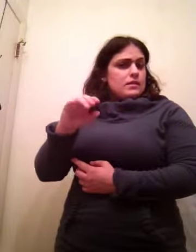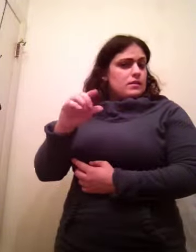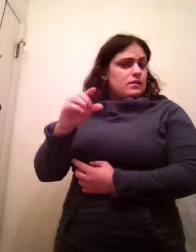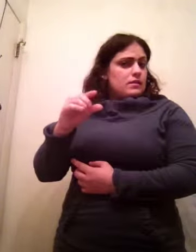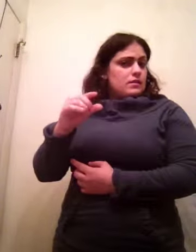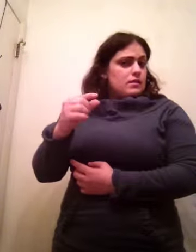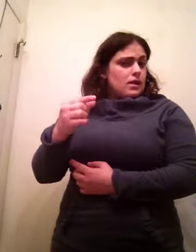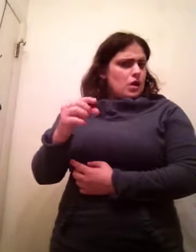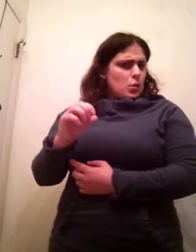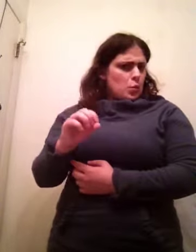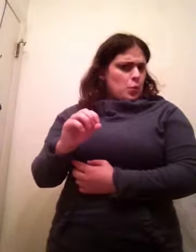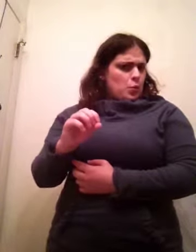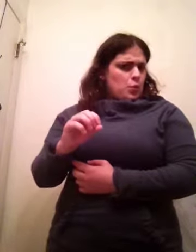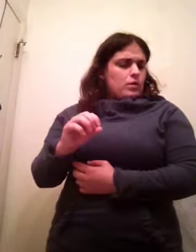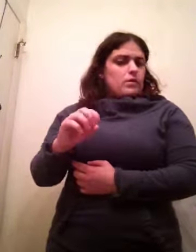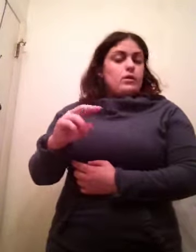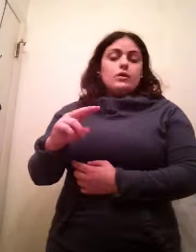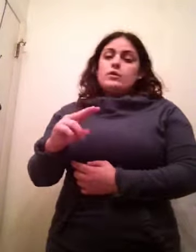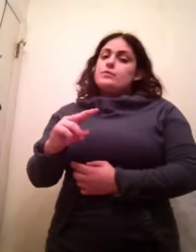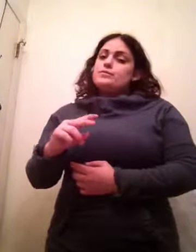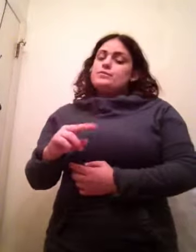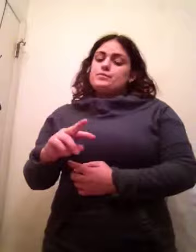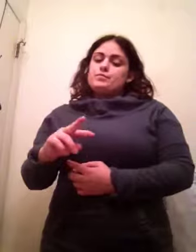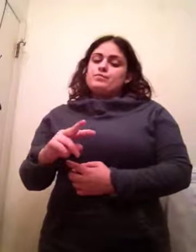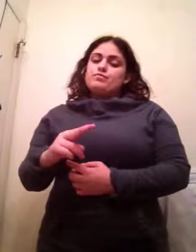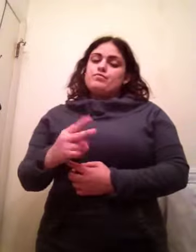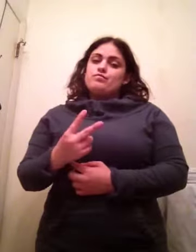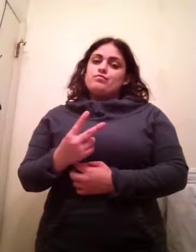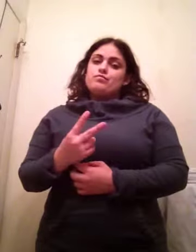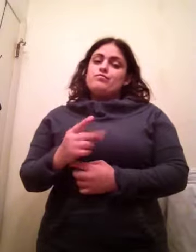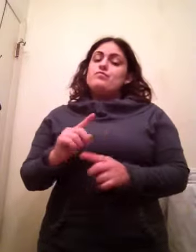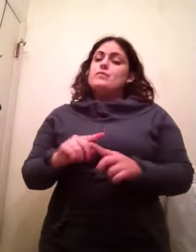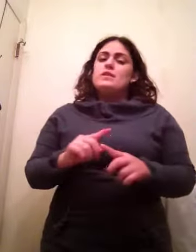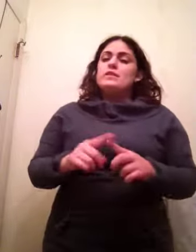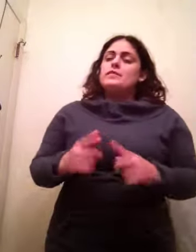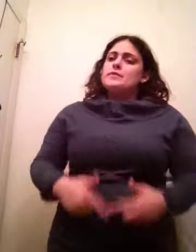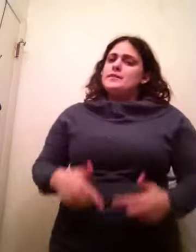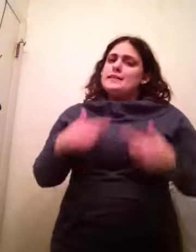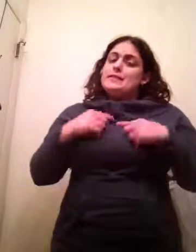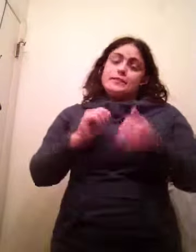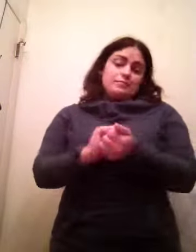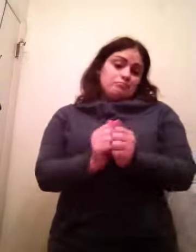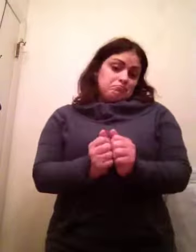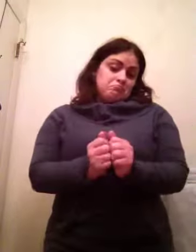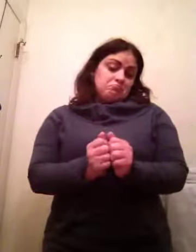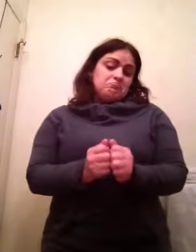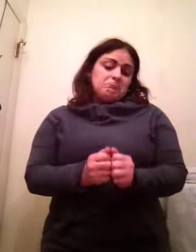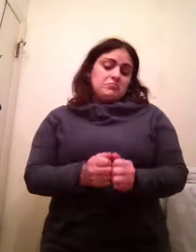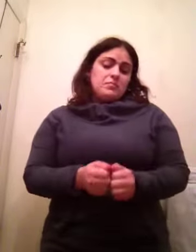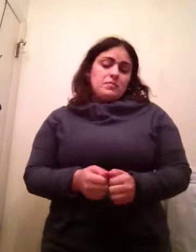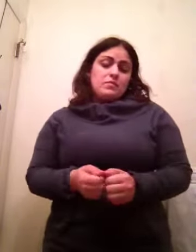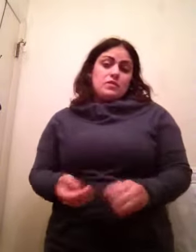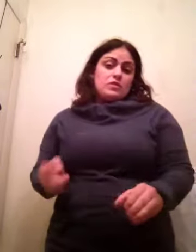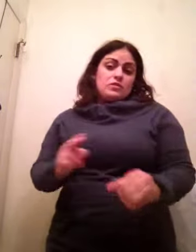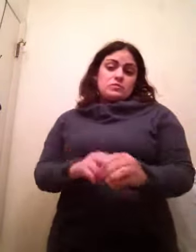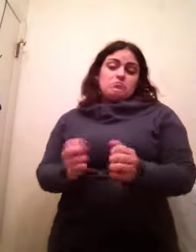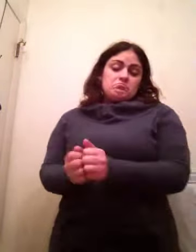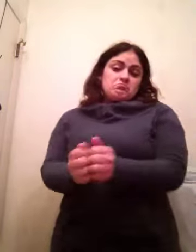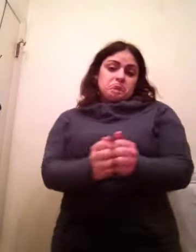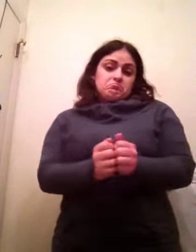The two ways of life. The North and the South were joined together in one nation. But as you have read, each had its own way of life.